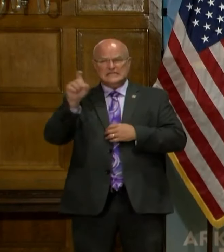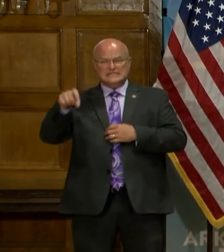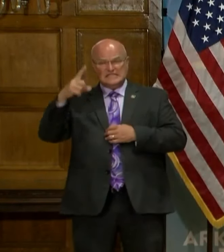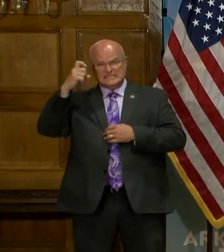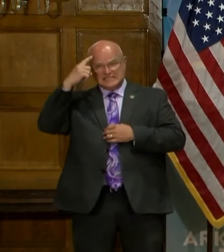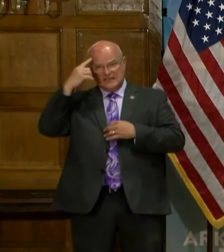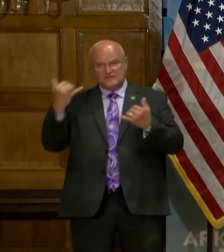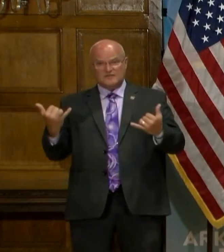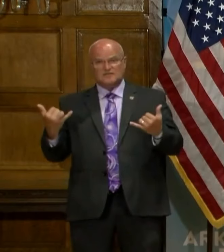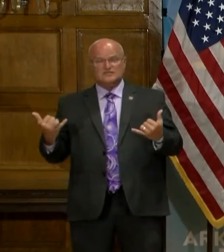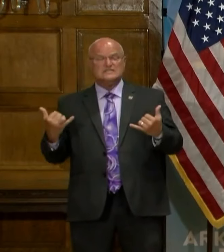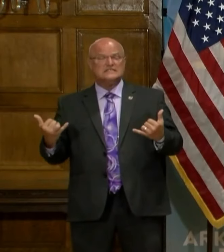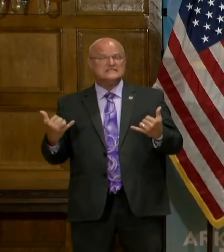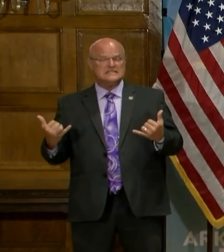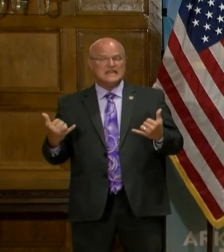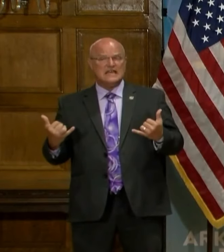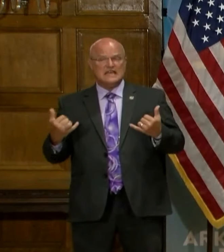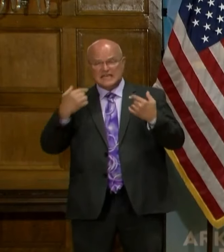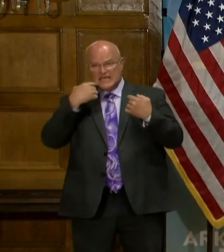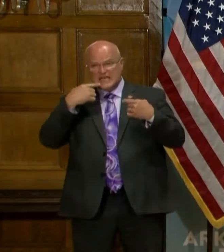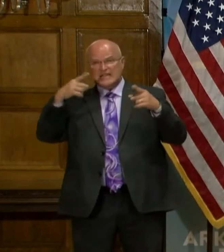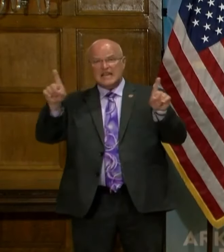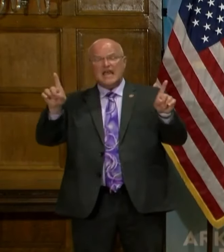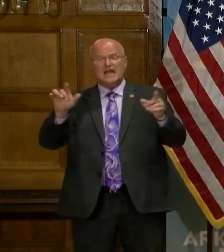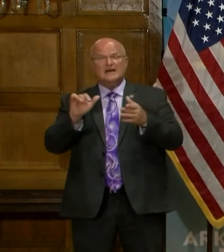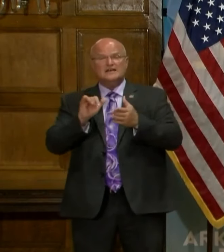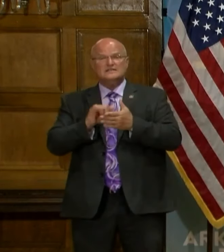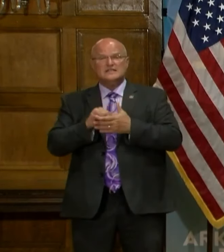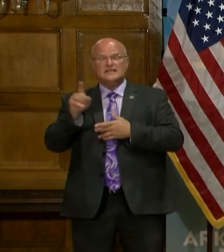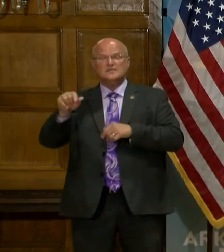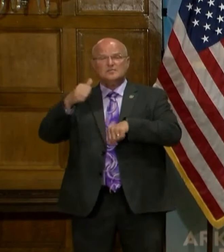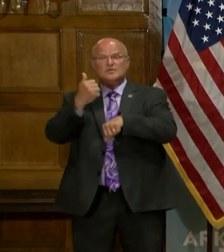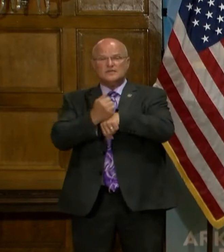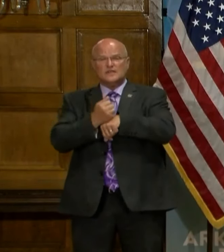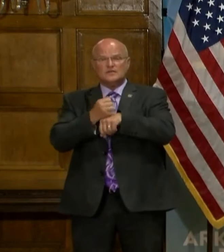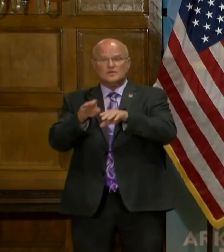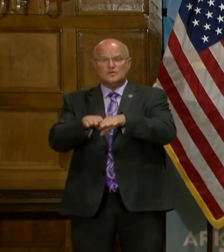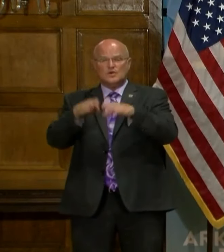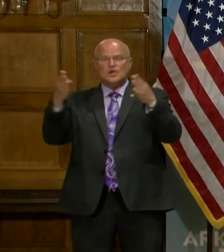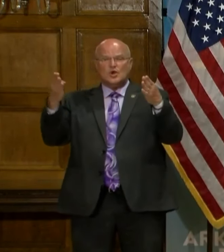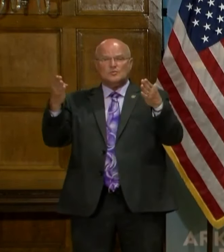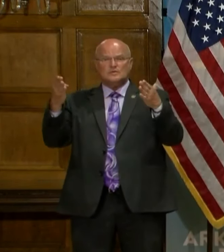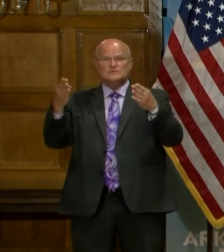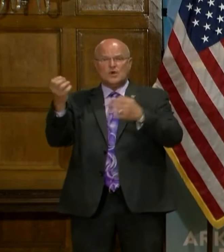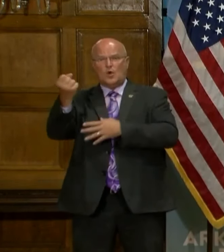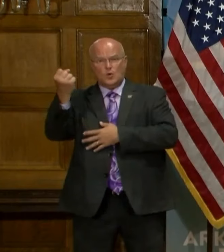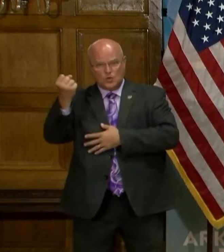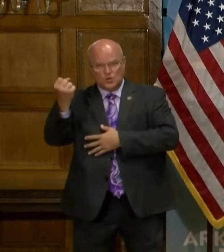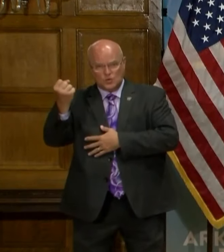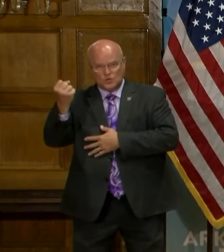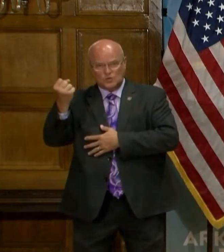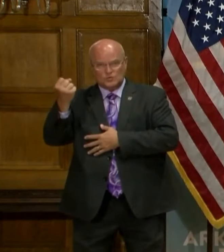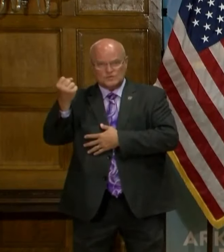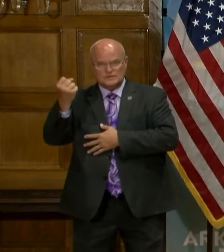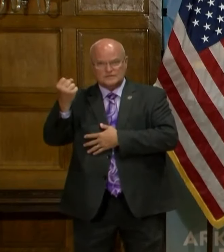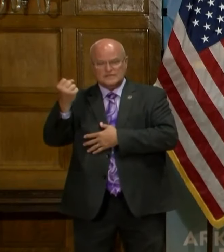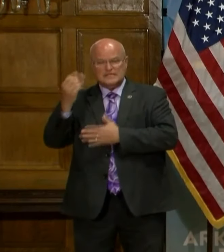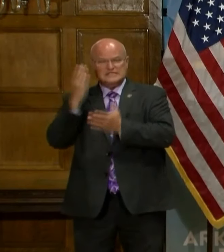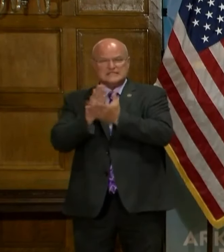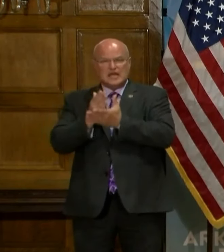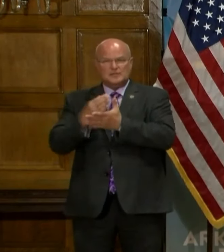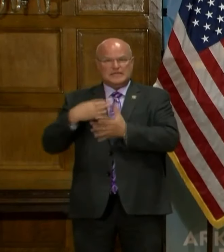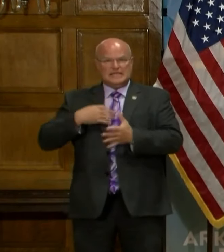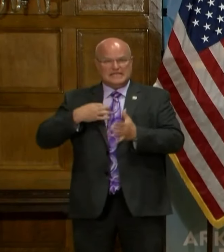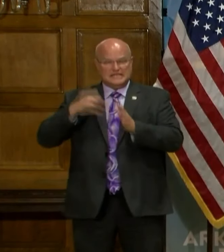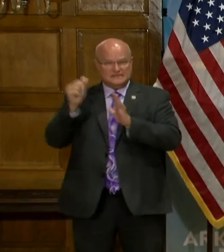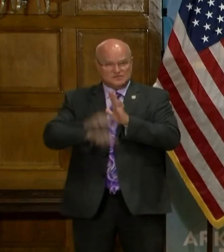governor today announced that they're putting their reopenings on pause, halting elective surgeries